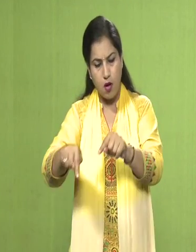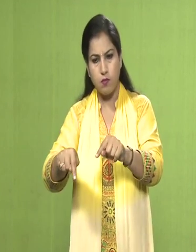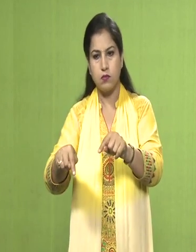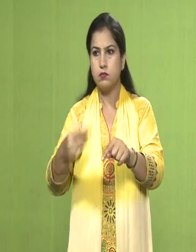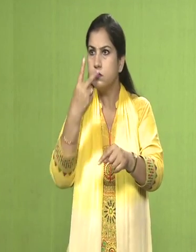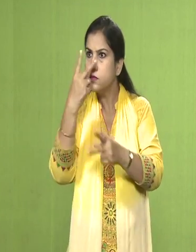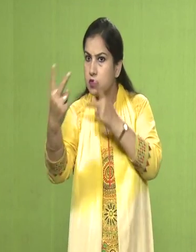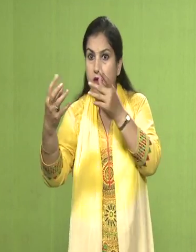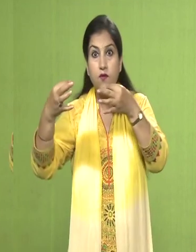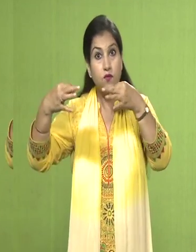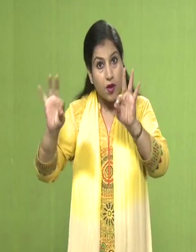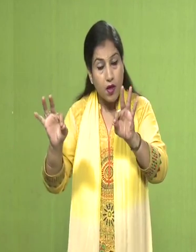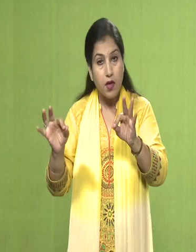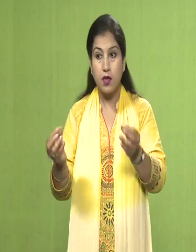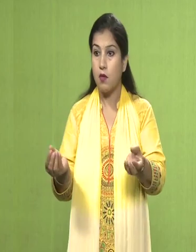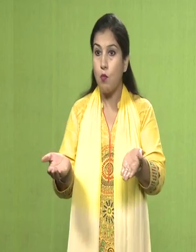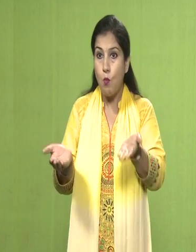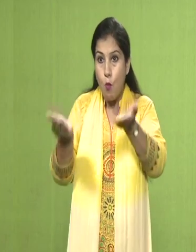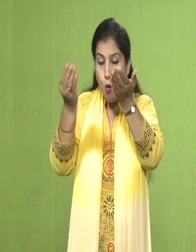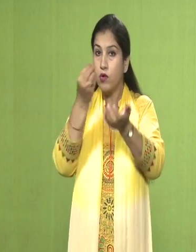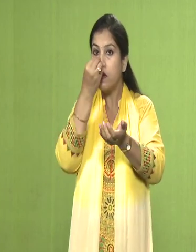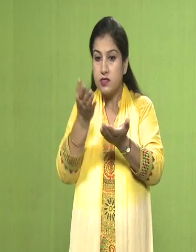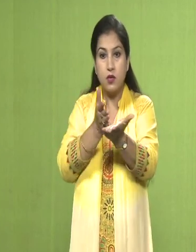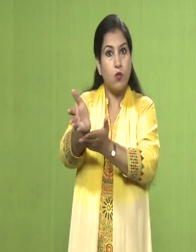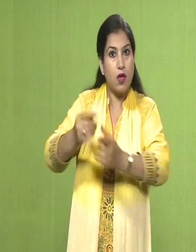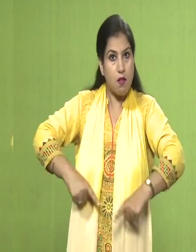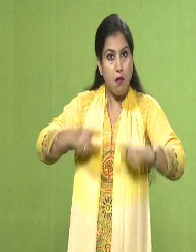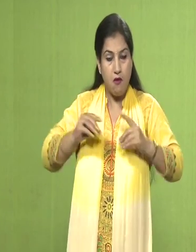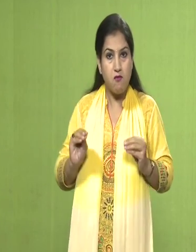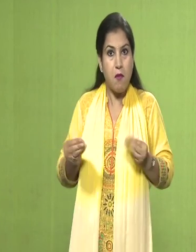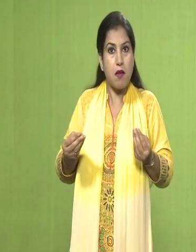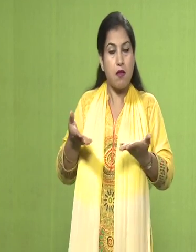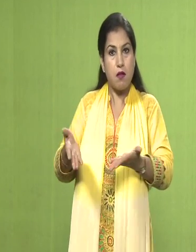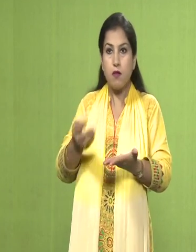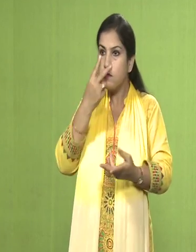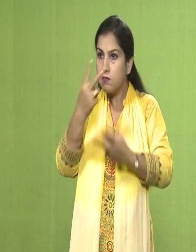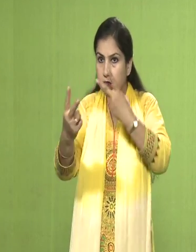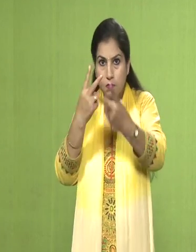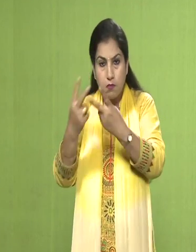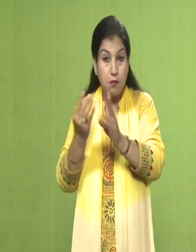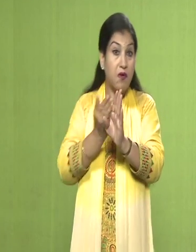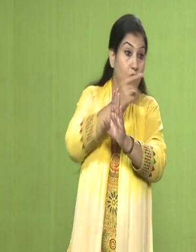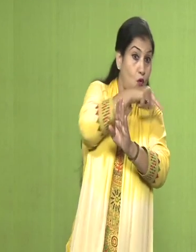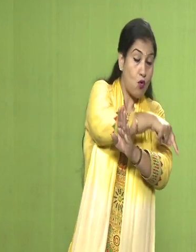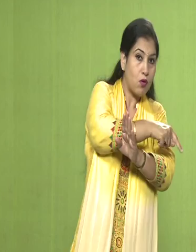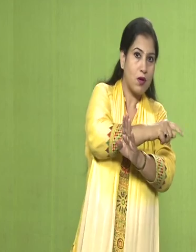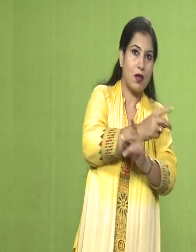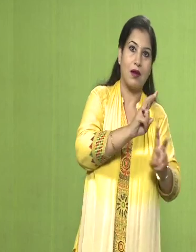there were good facilities and exploitations by feudal lords was missing.